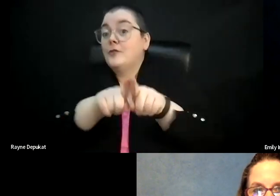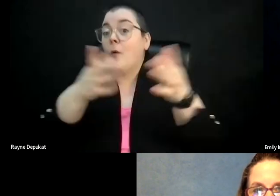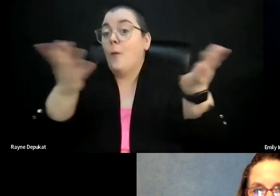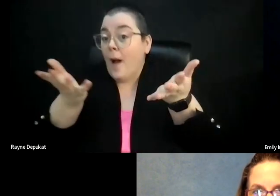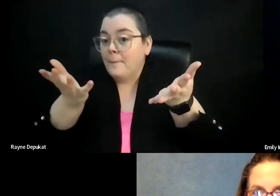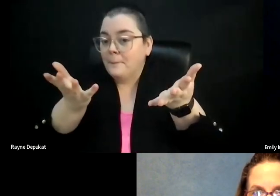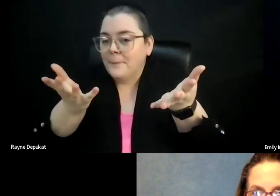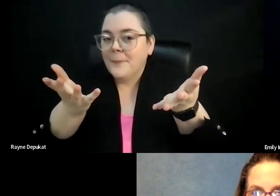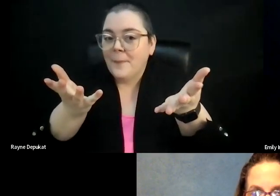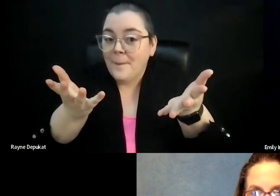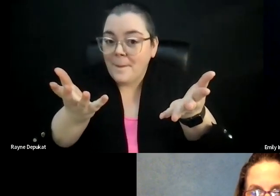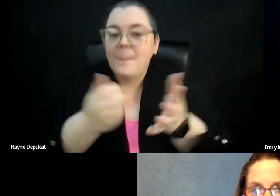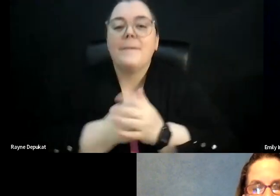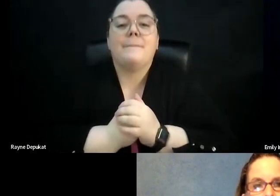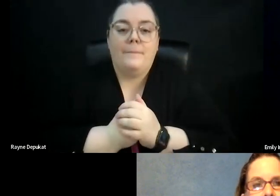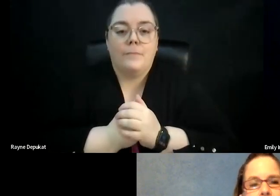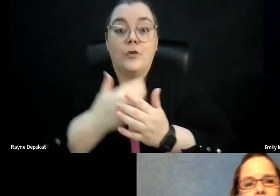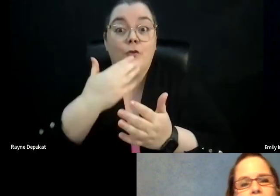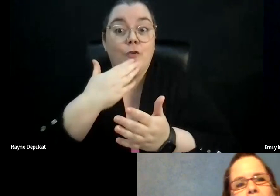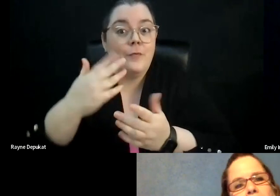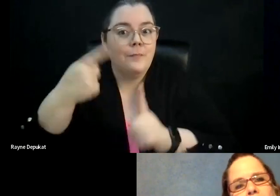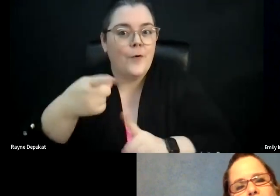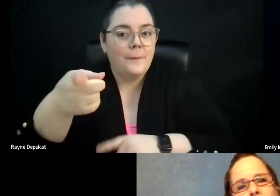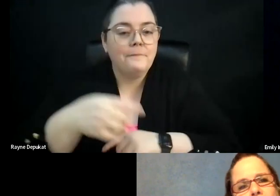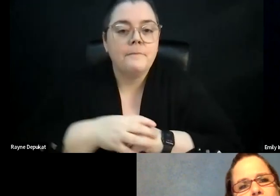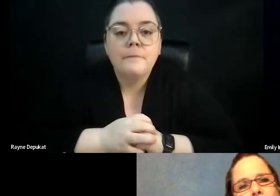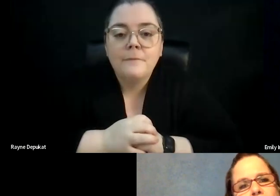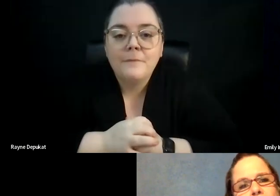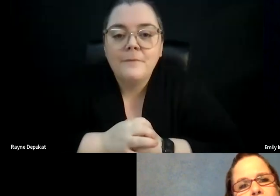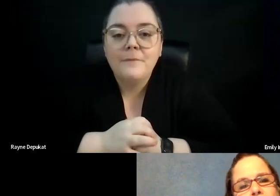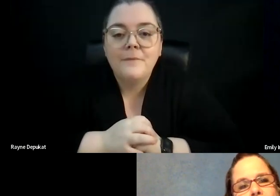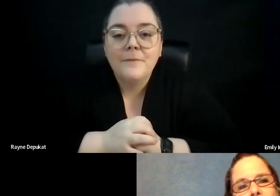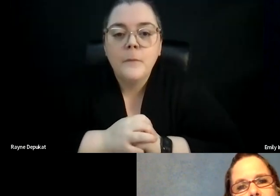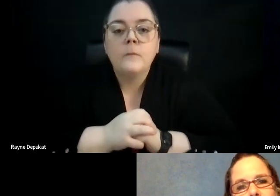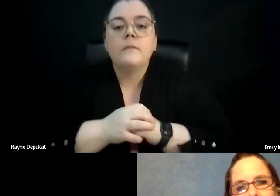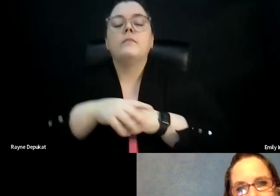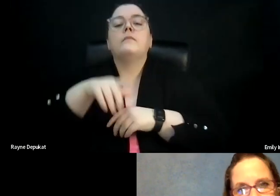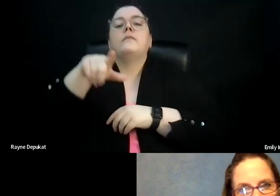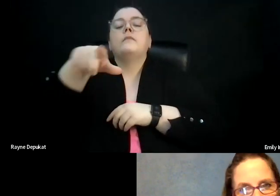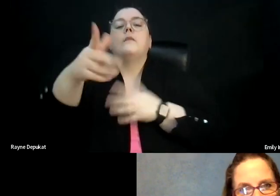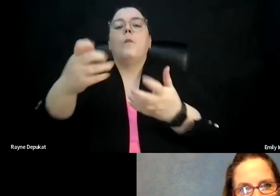So Anne mentioned also the rest of her comment. It's a great point.